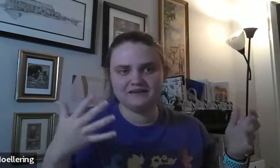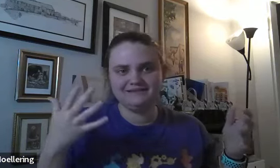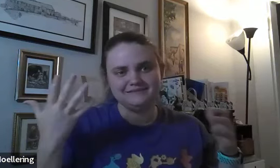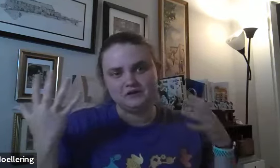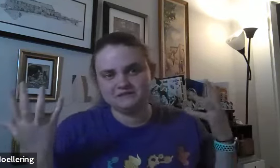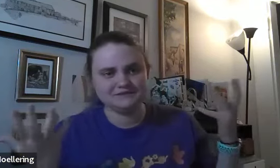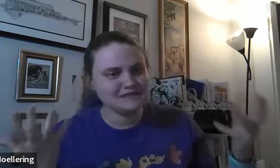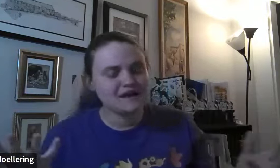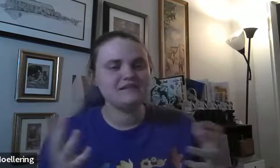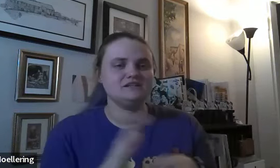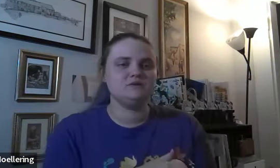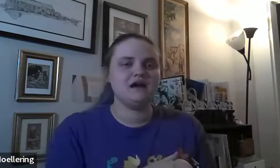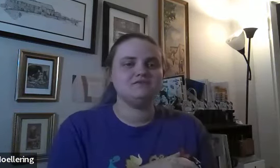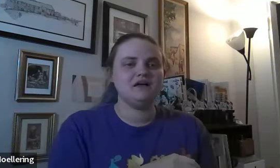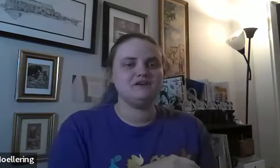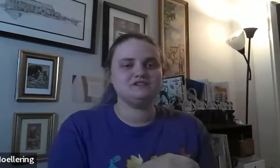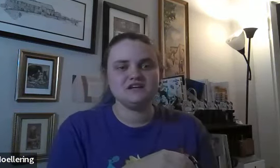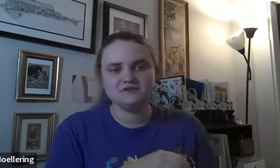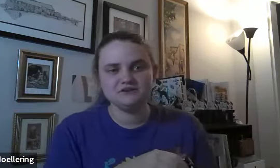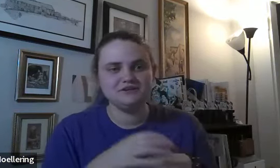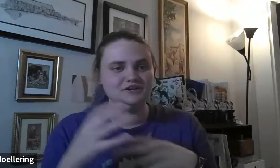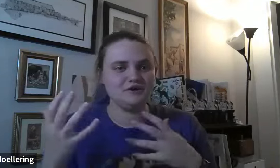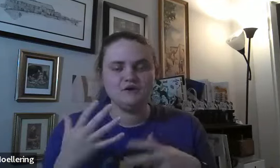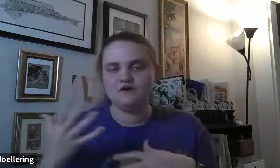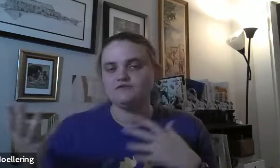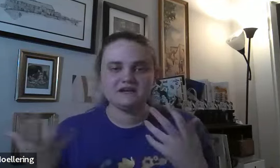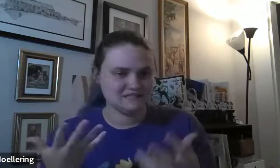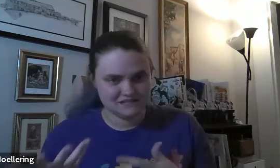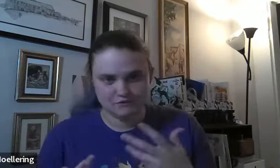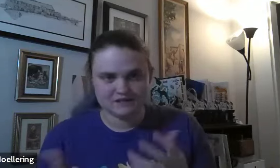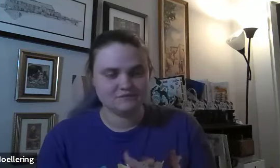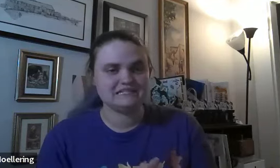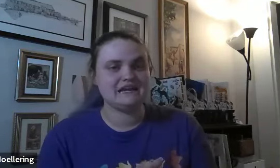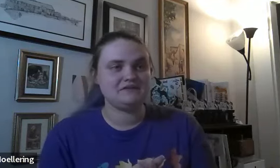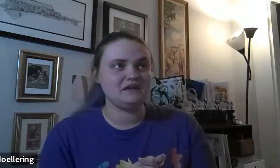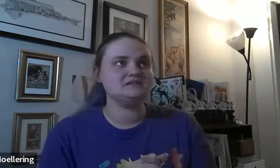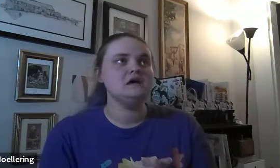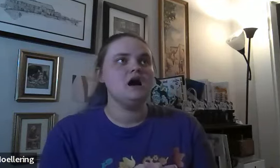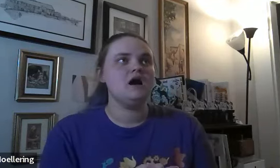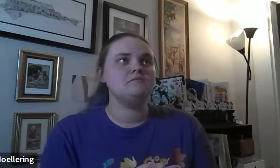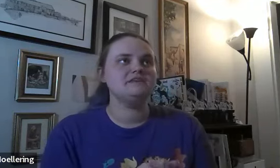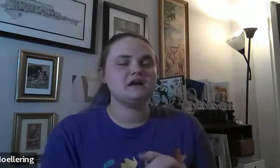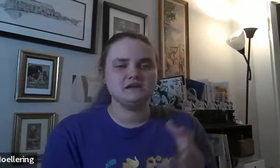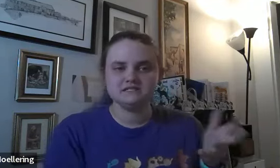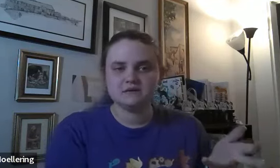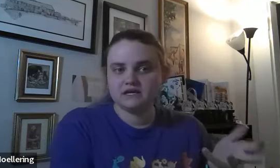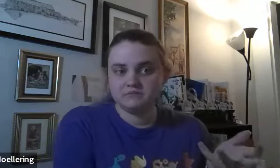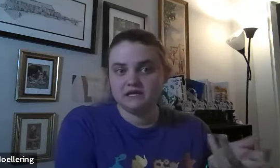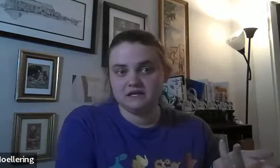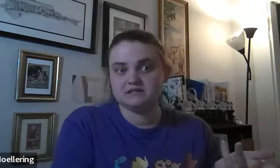like our different dialects. We have like our Southern, you know, phrases of ways of saying things. That's kind of the same way it can be in ASL